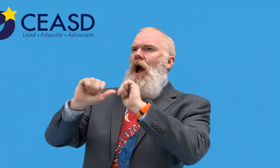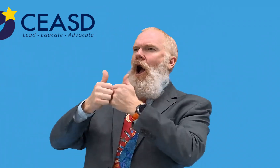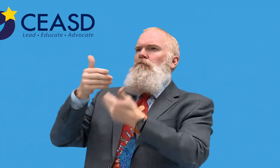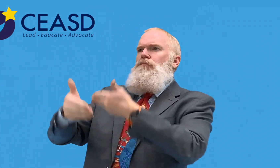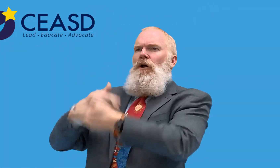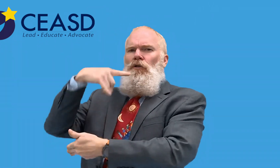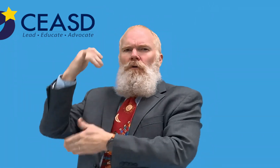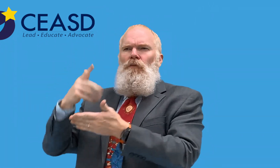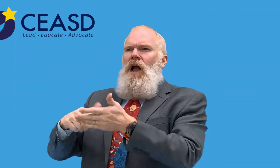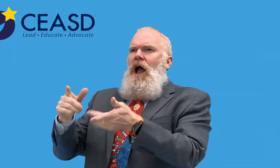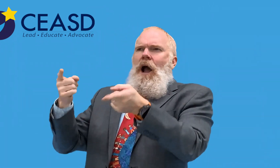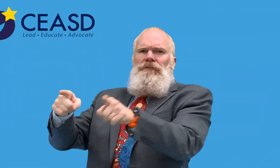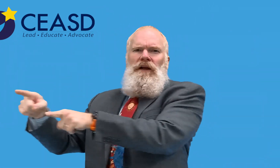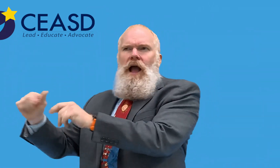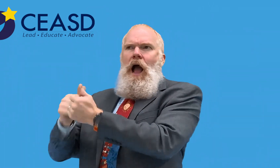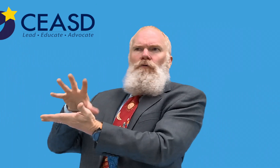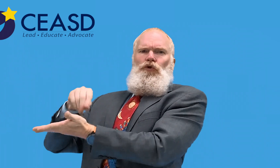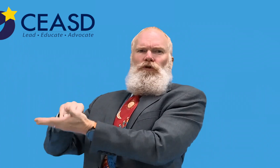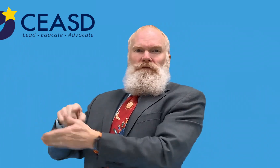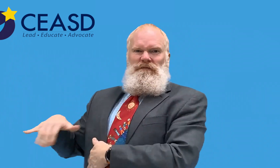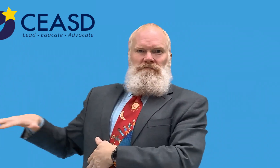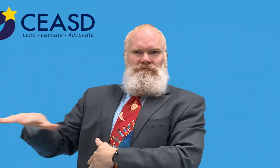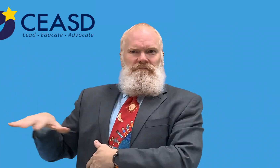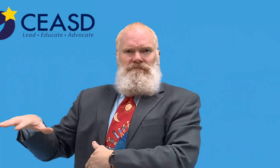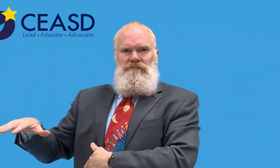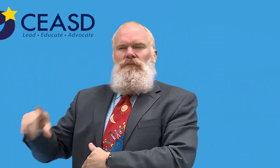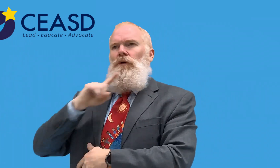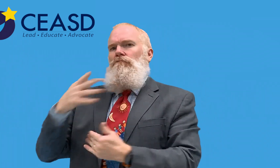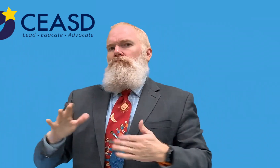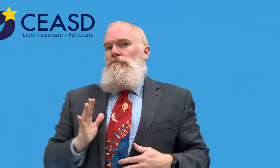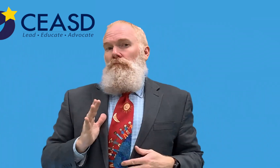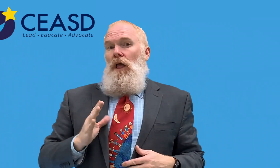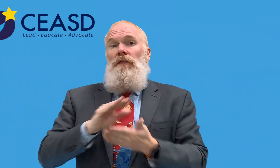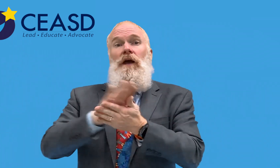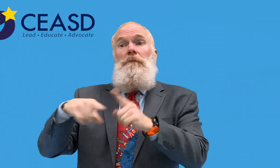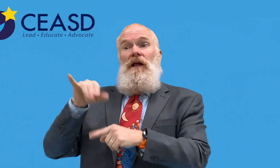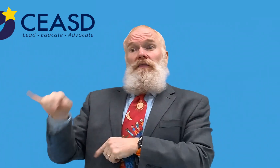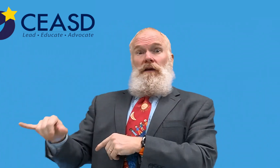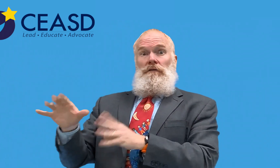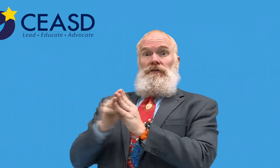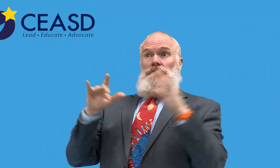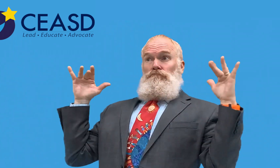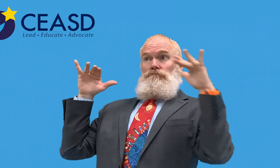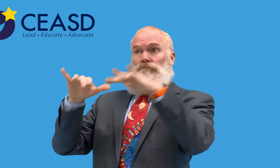state government operates, including processes and procedures. This is a wonderful learning opportunity for